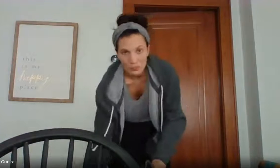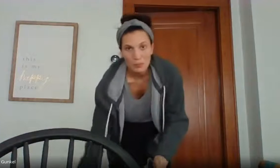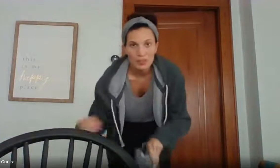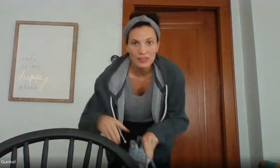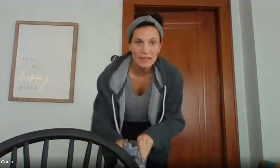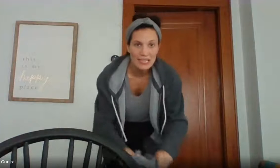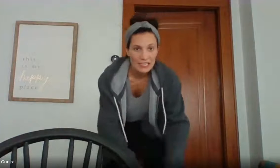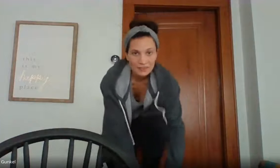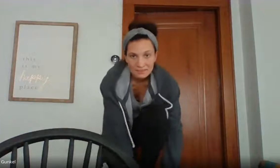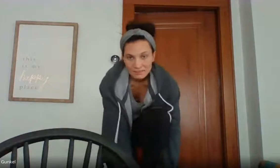I'm gonna put them on.